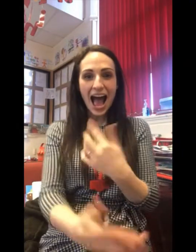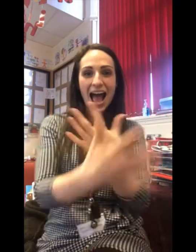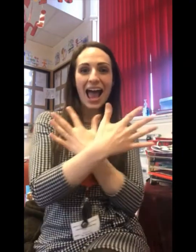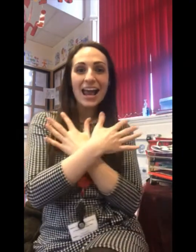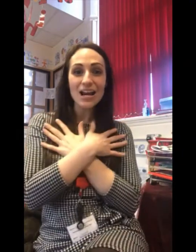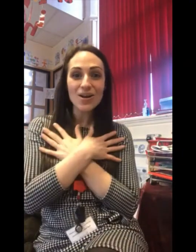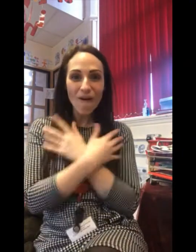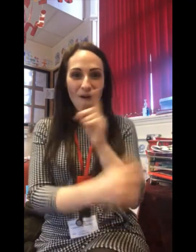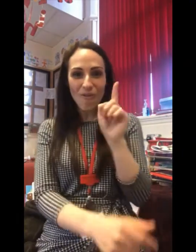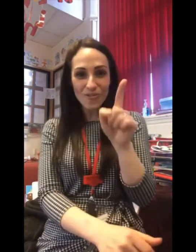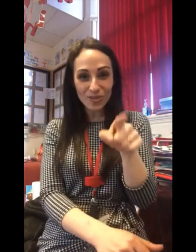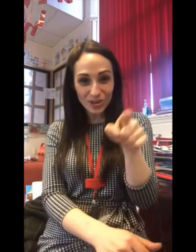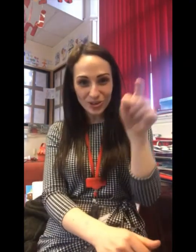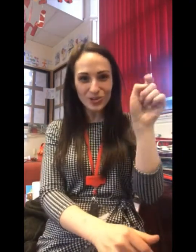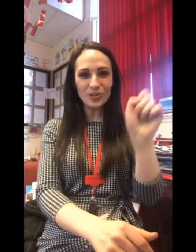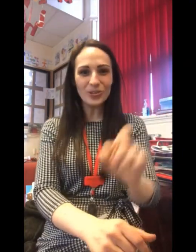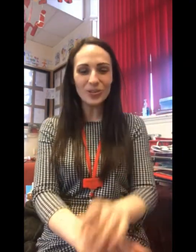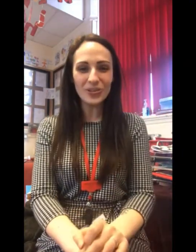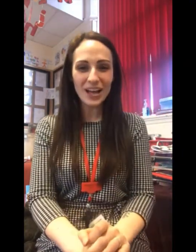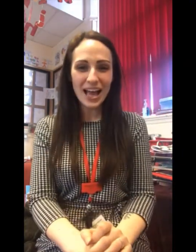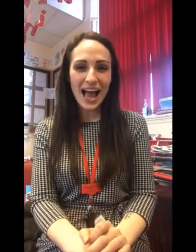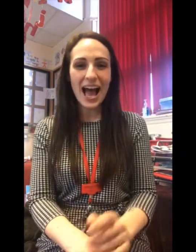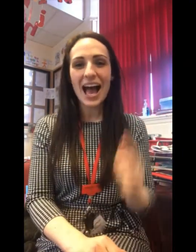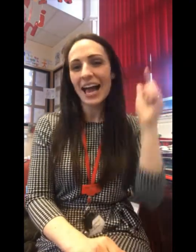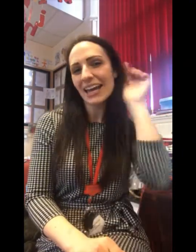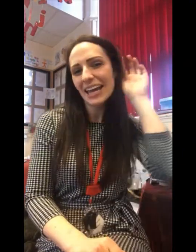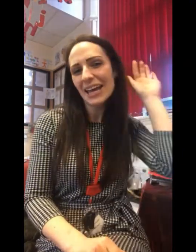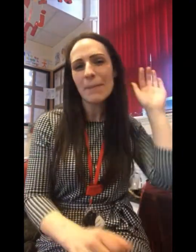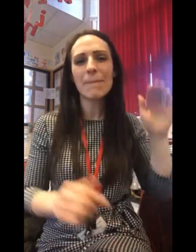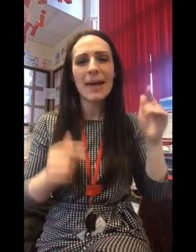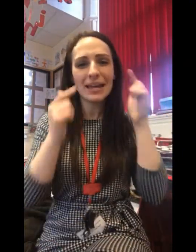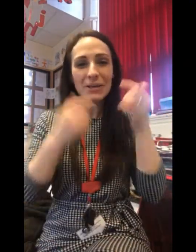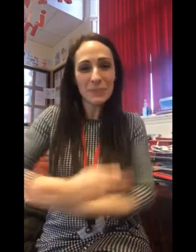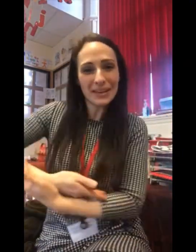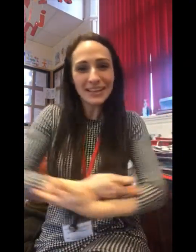saying I love you. I hear babies cry,